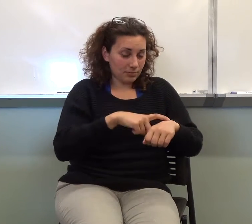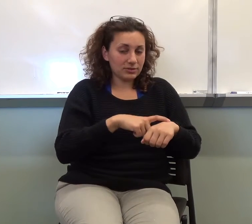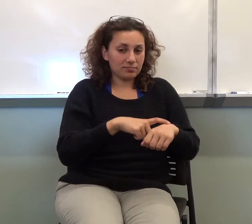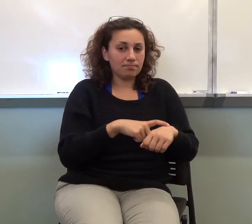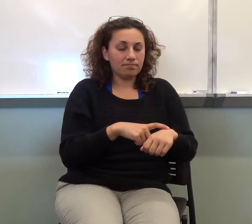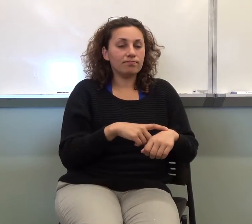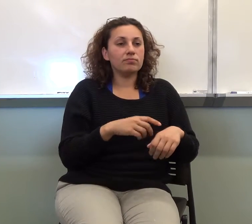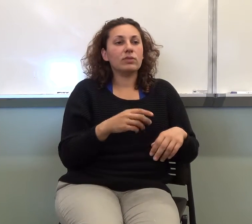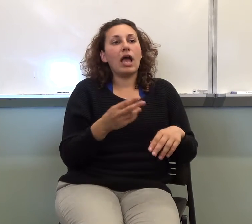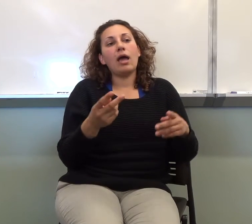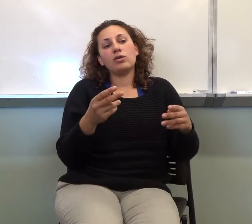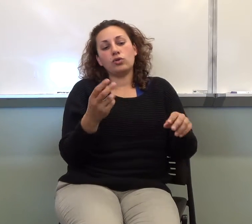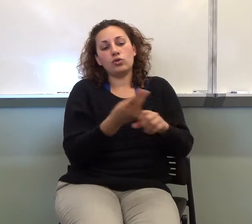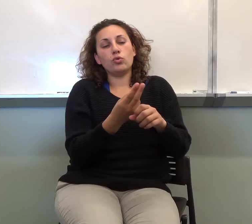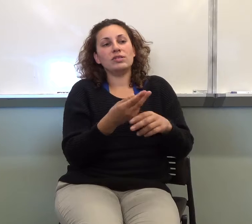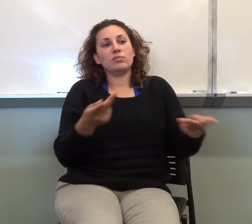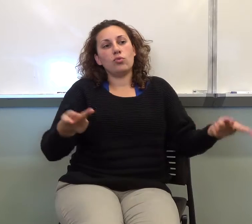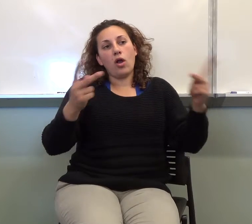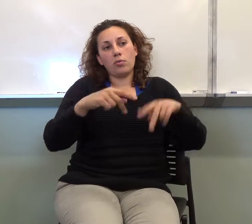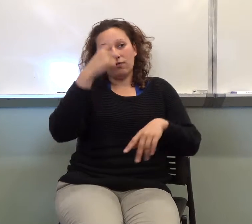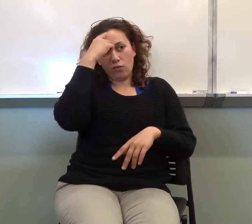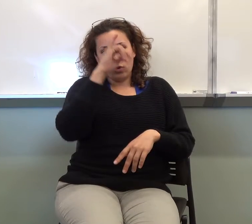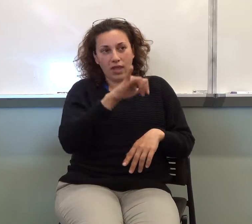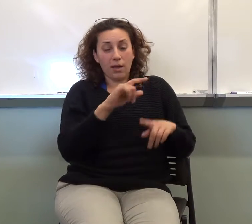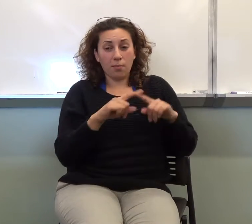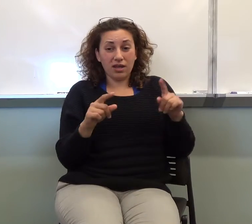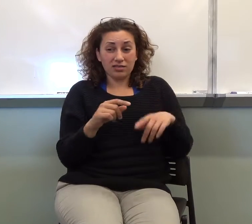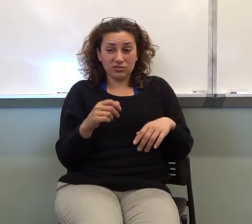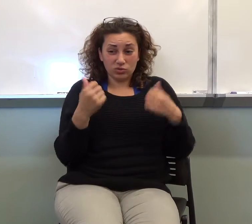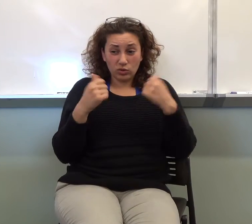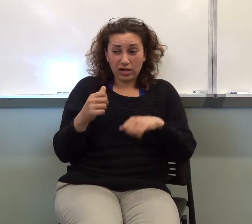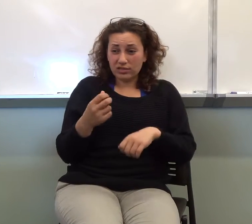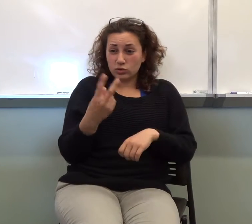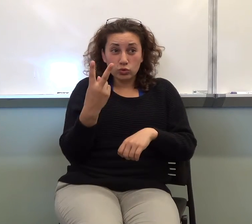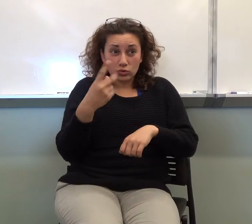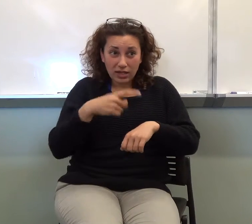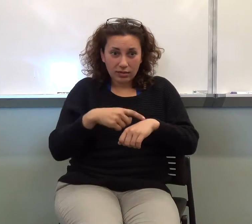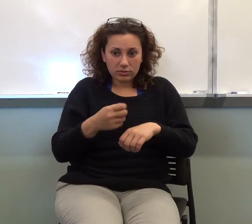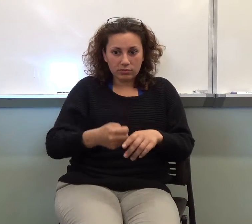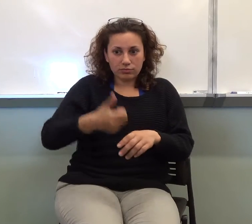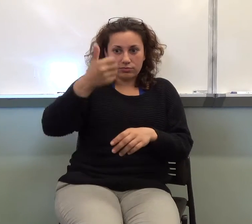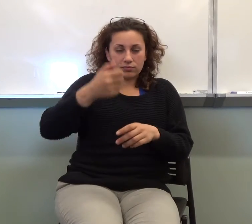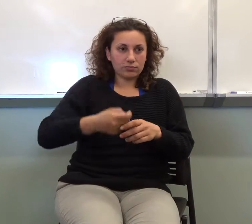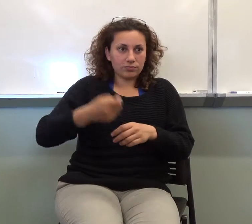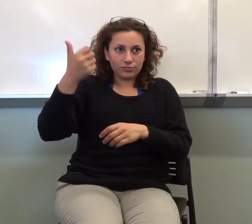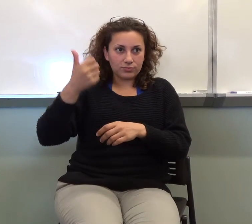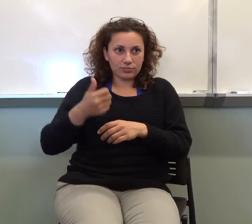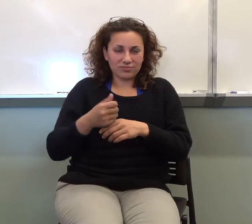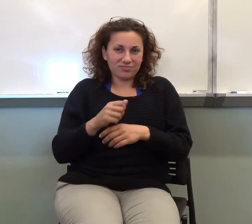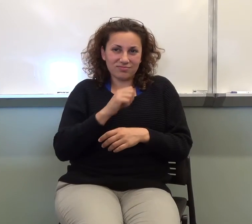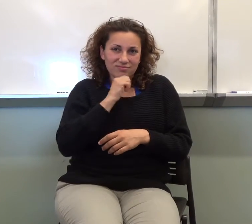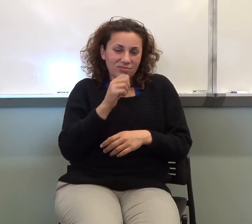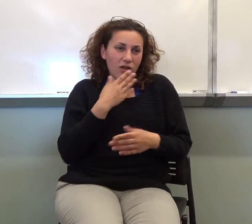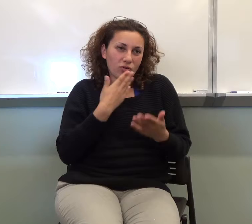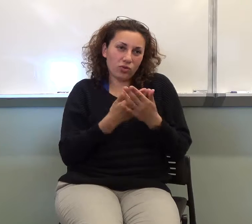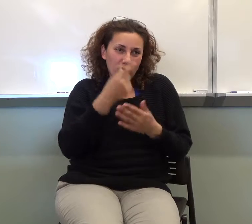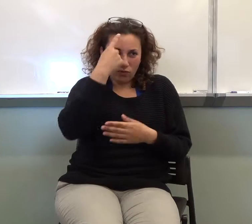it says a class has 4 freshmen, 12 sophomores, and 6 juniors. If one individual is selected at random from the